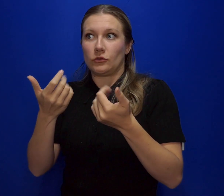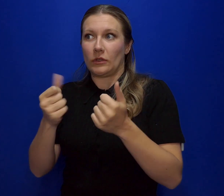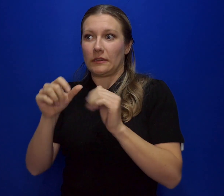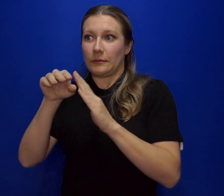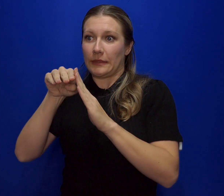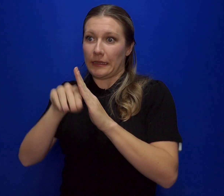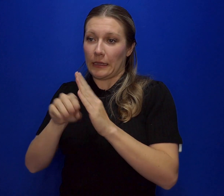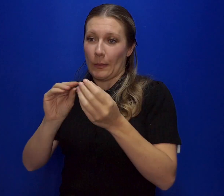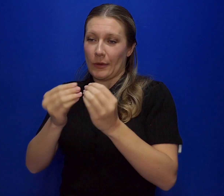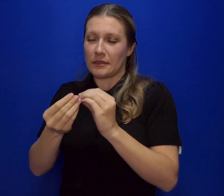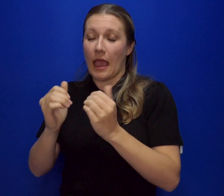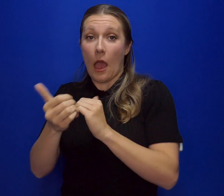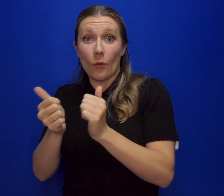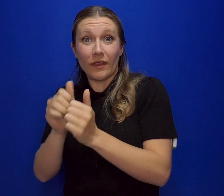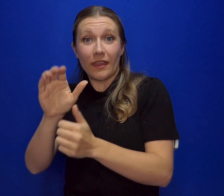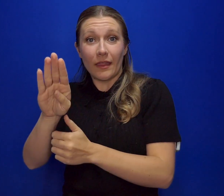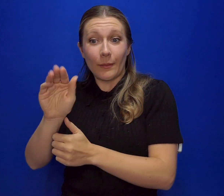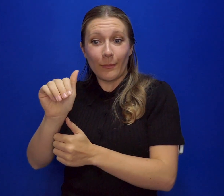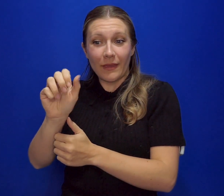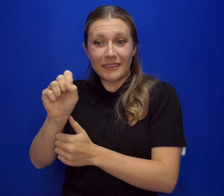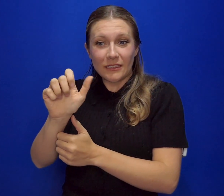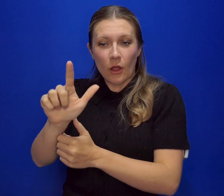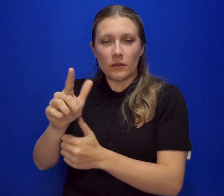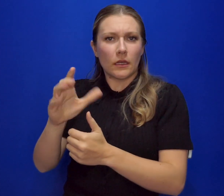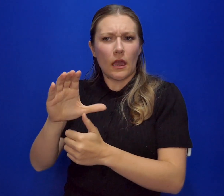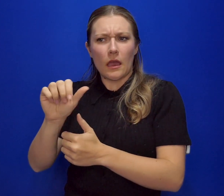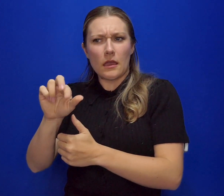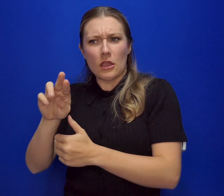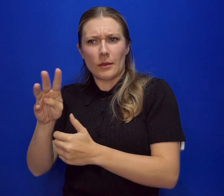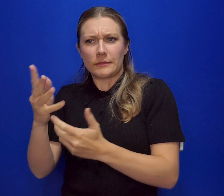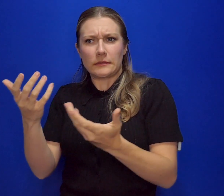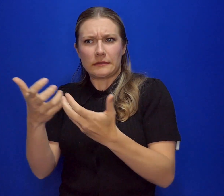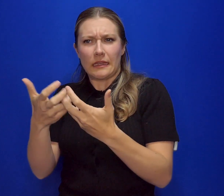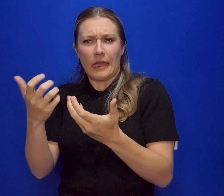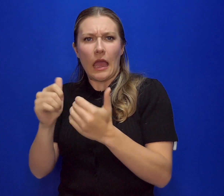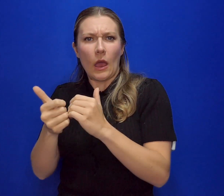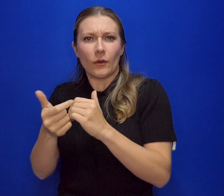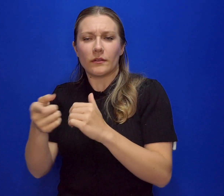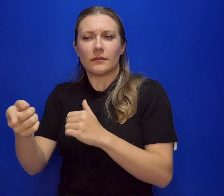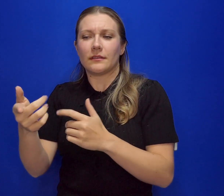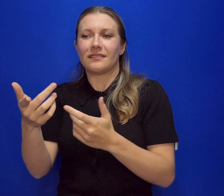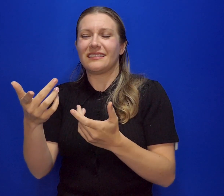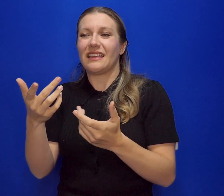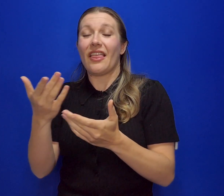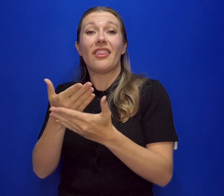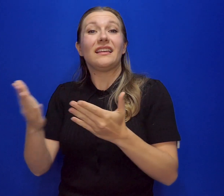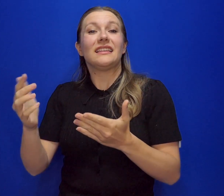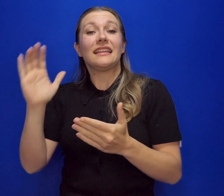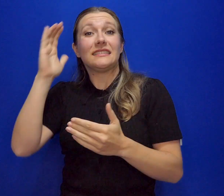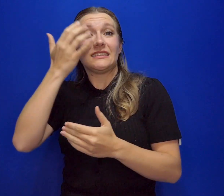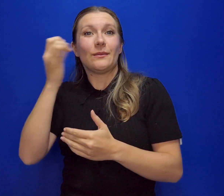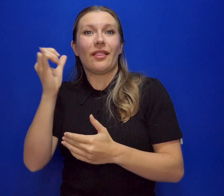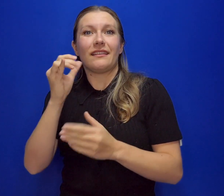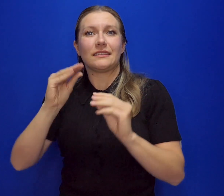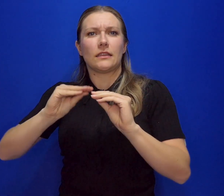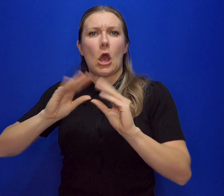Like, where do carbs fit in? Like, they didn't have any... You know what I mean? Like the stuff that seems kind of obvious after